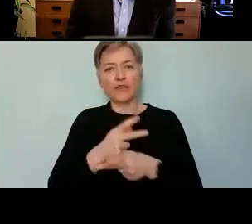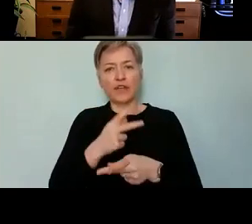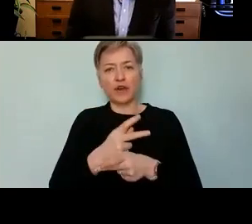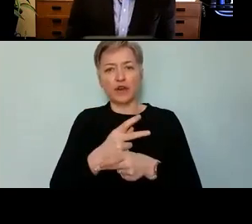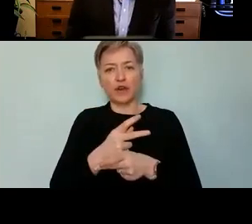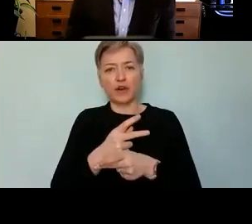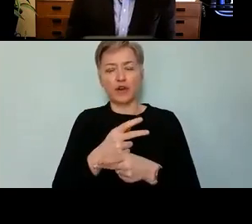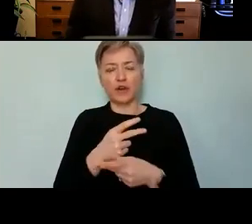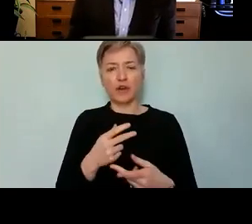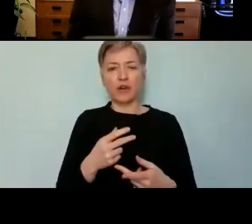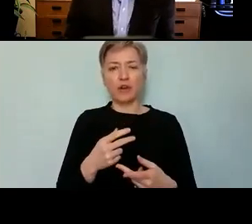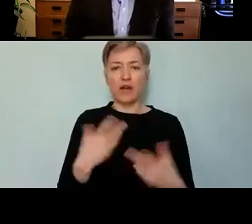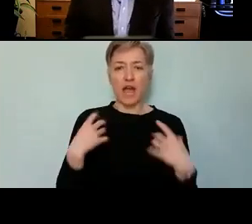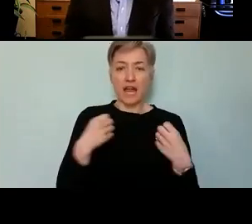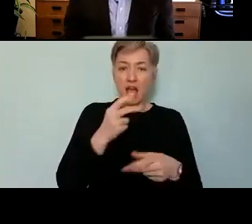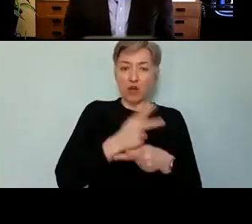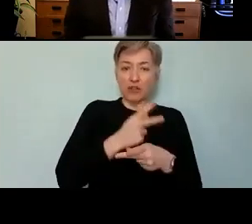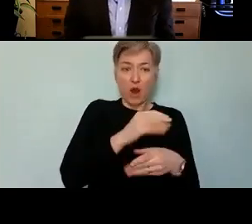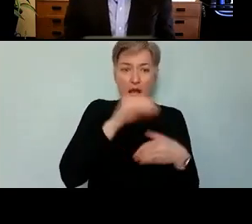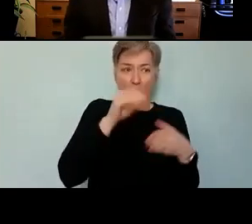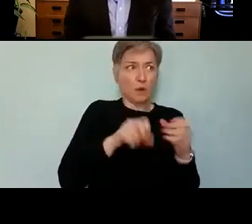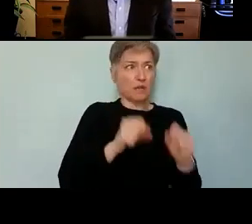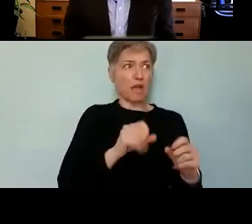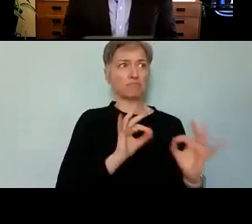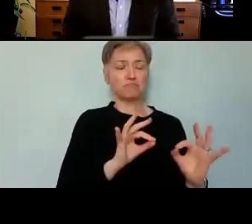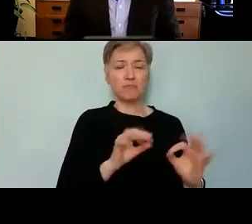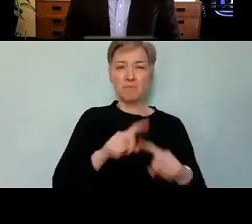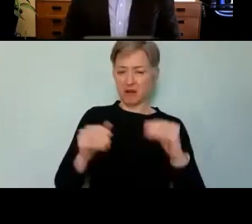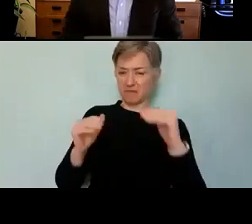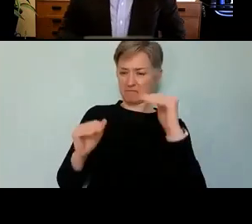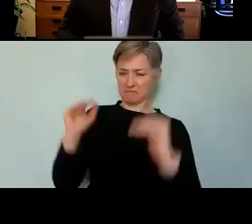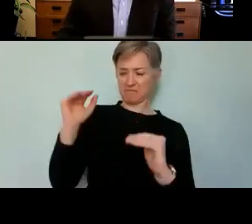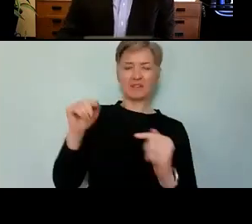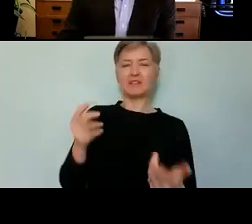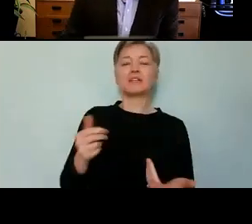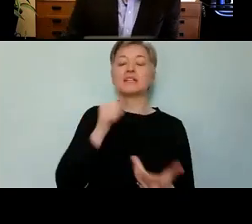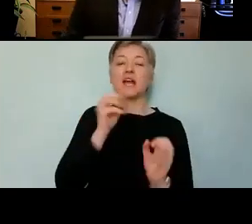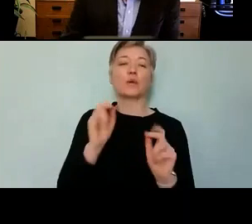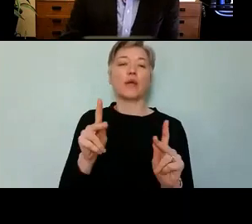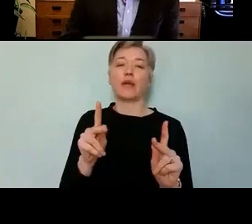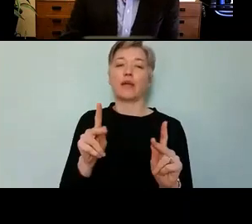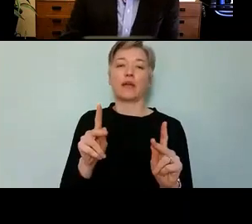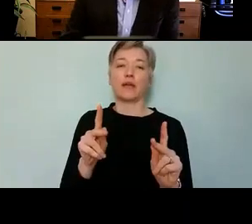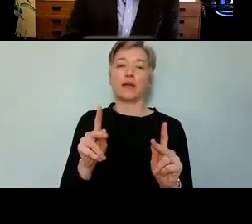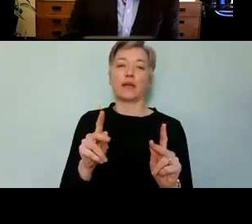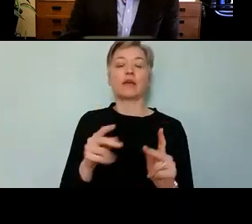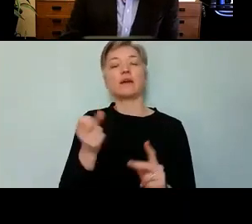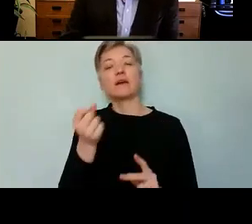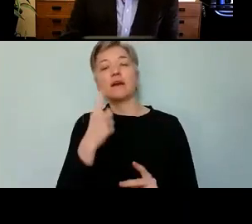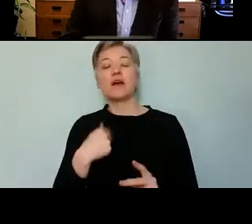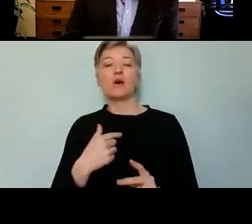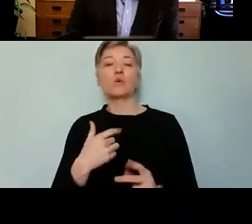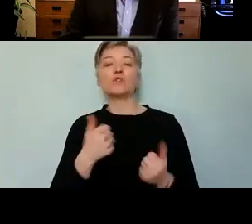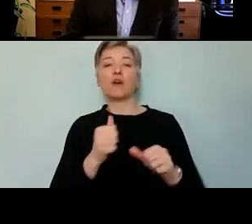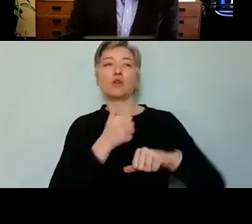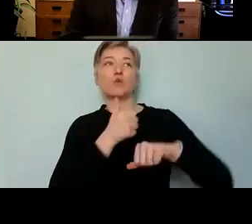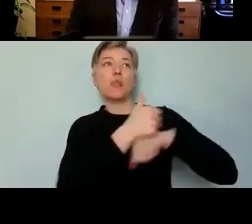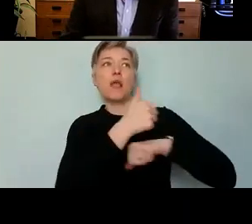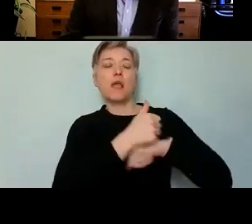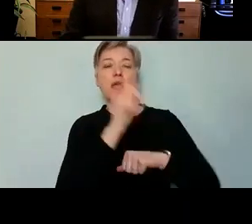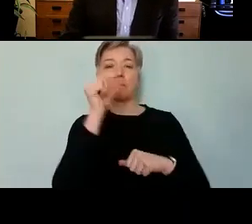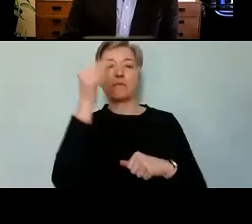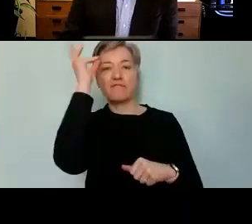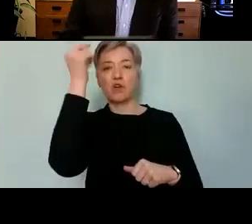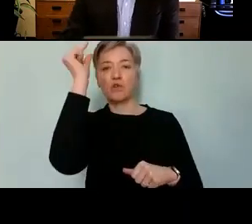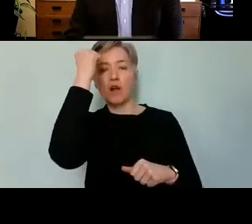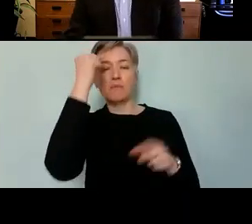healthcare, this is not okay. And as much as we want to point to the federal government for payment reform and a